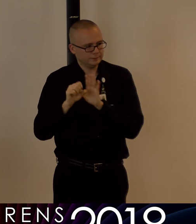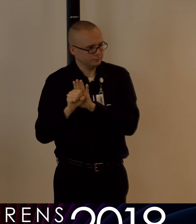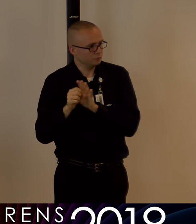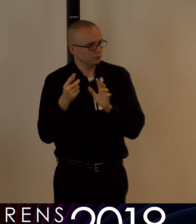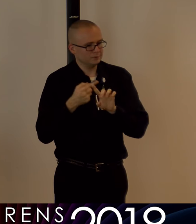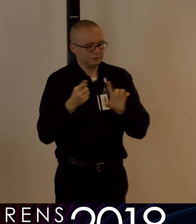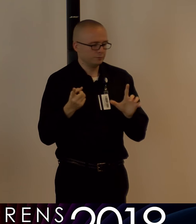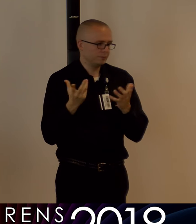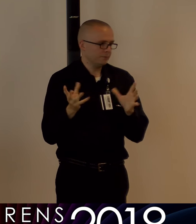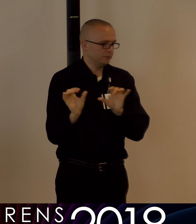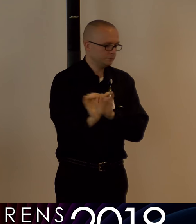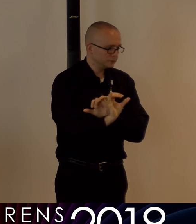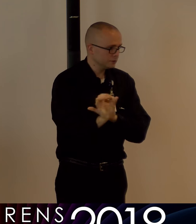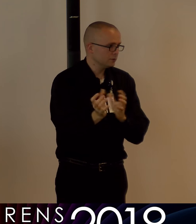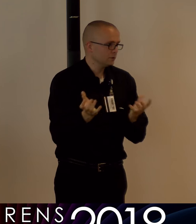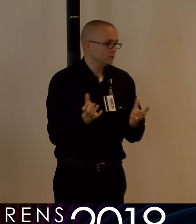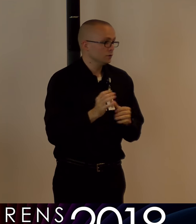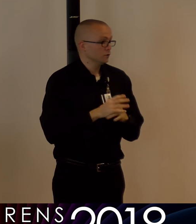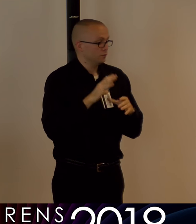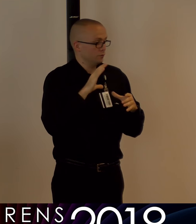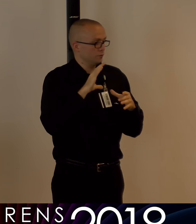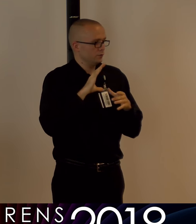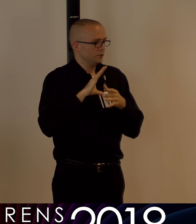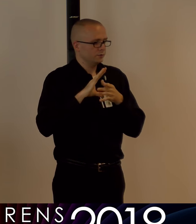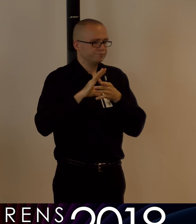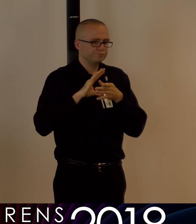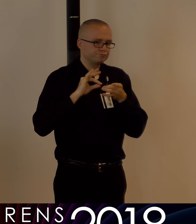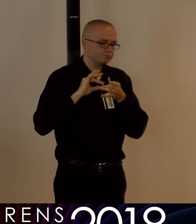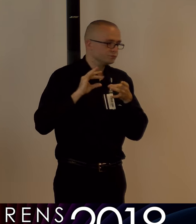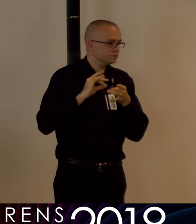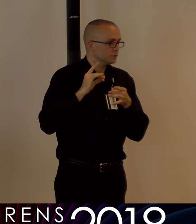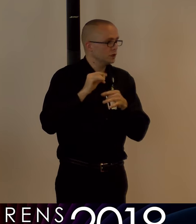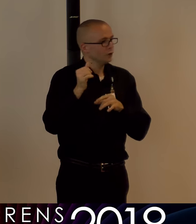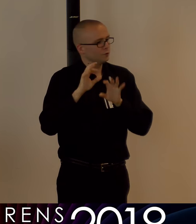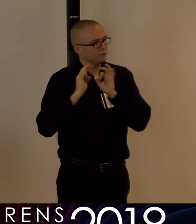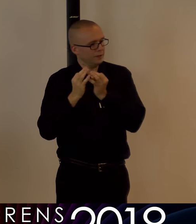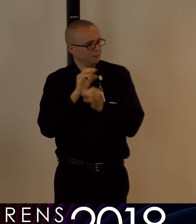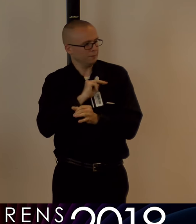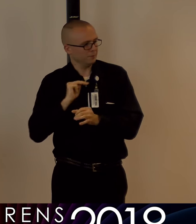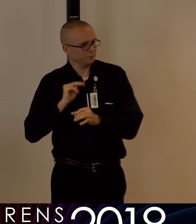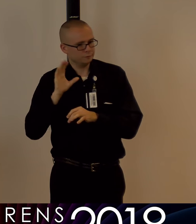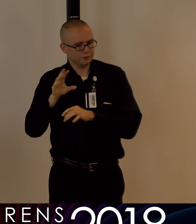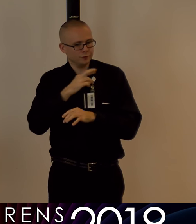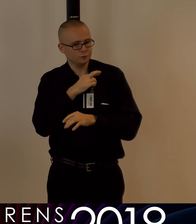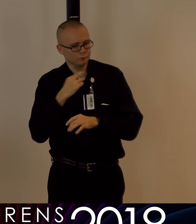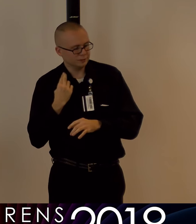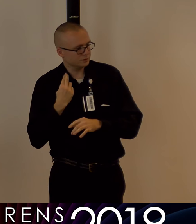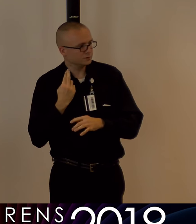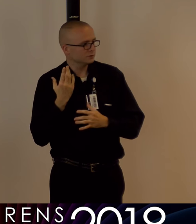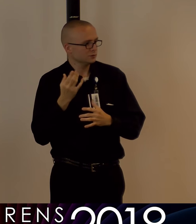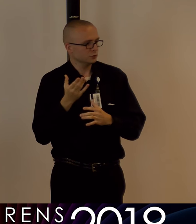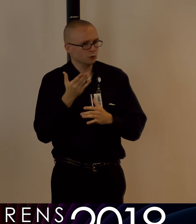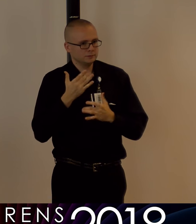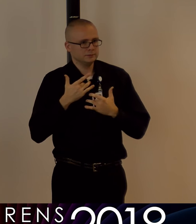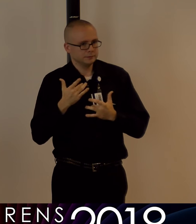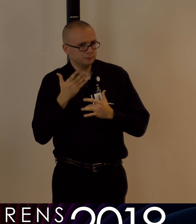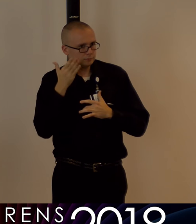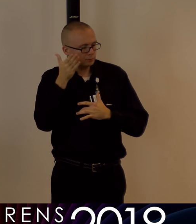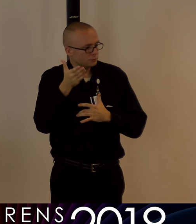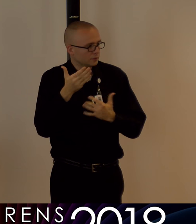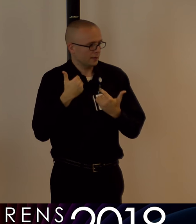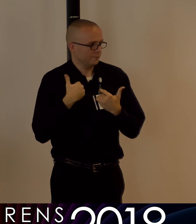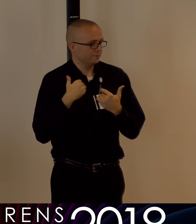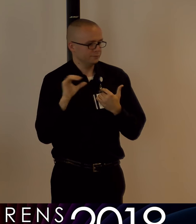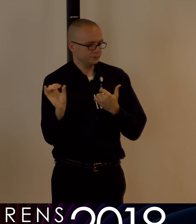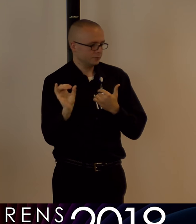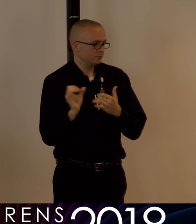always the conversation around other family members and what their risk or likelihood of having that same condition